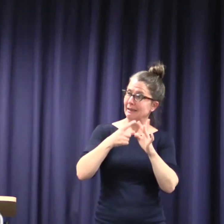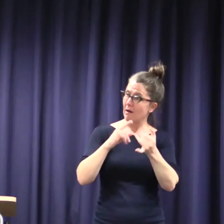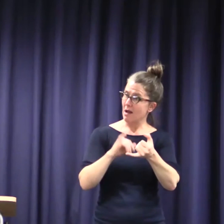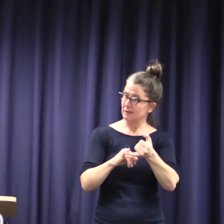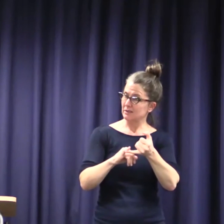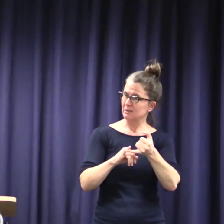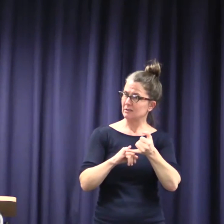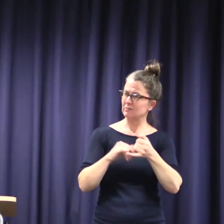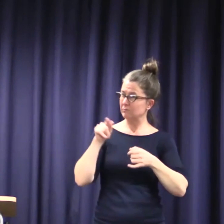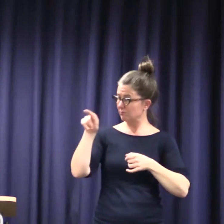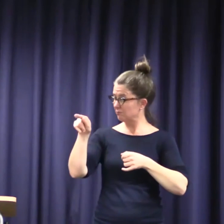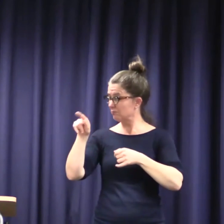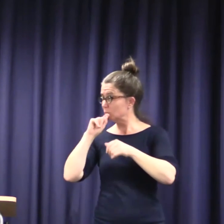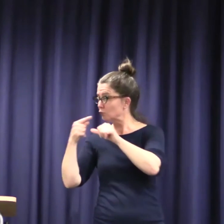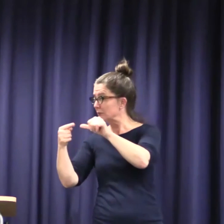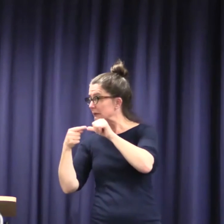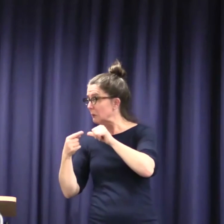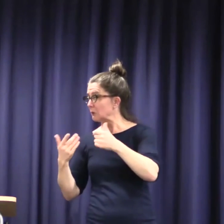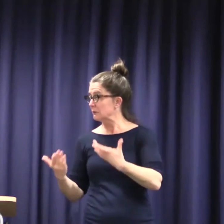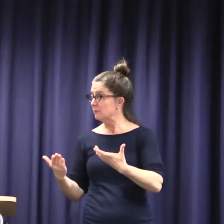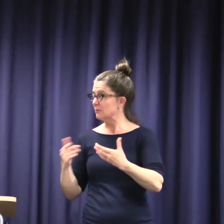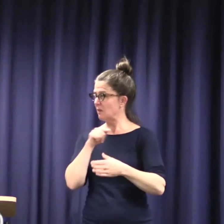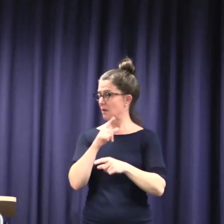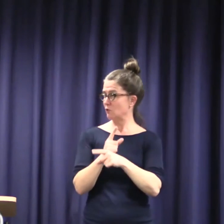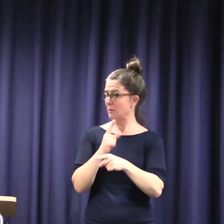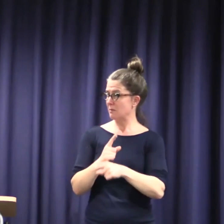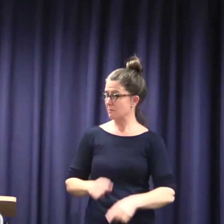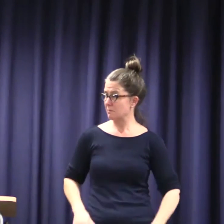Now, Jen is going to respond to that comment.